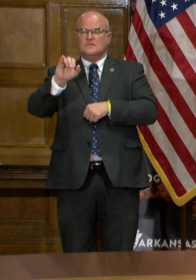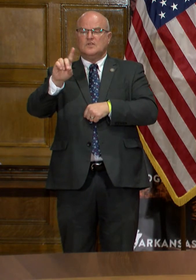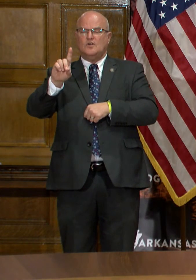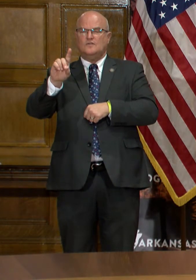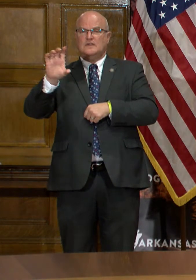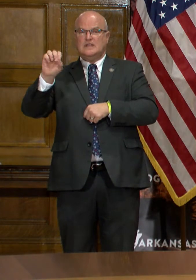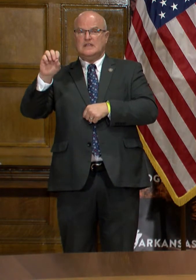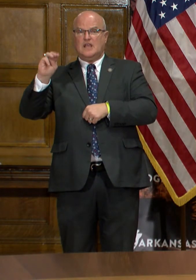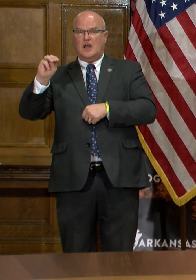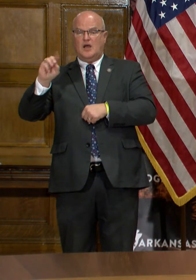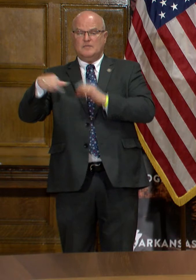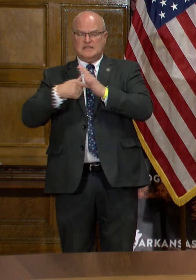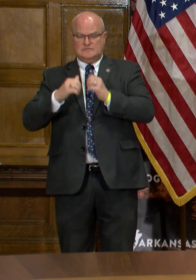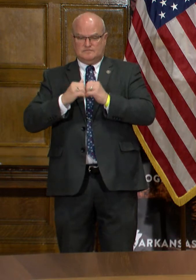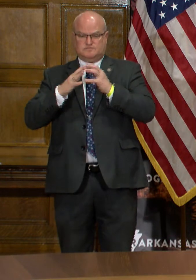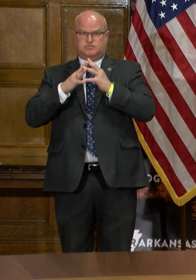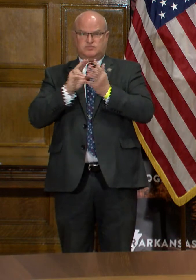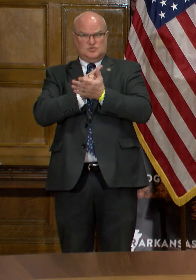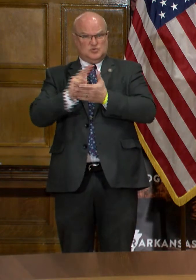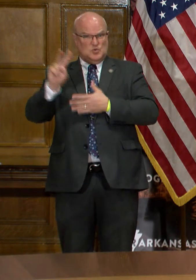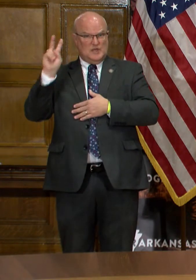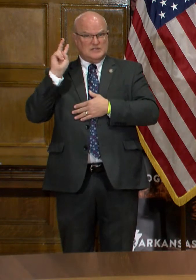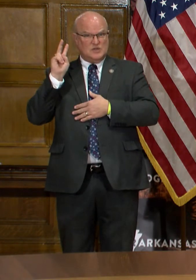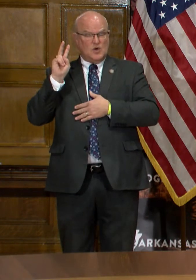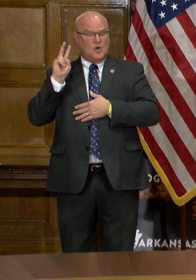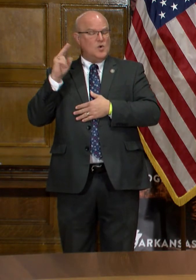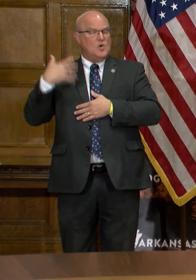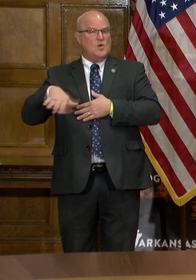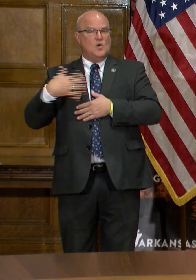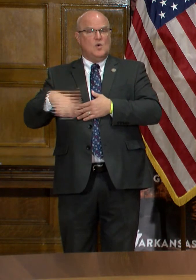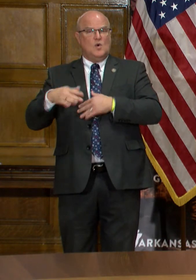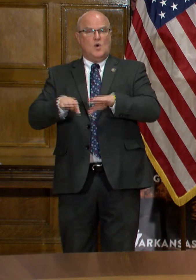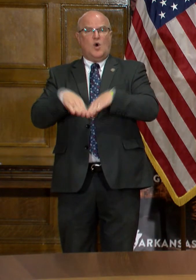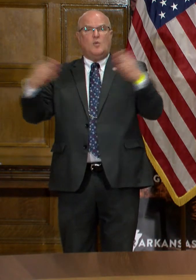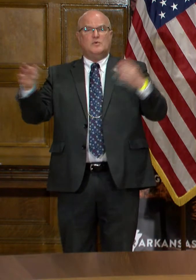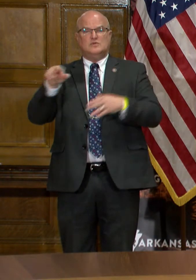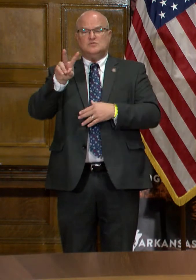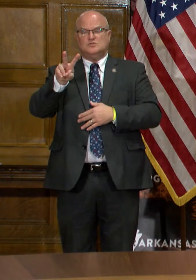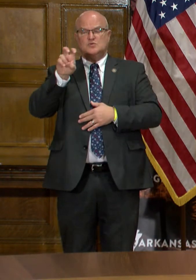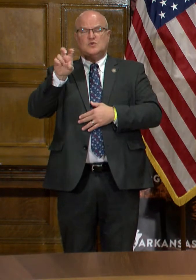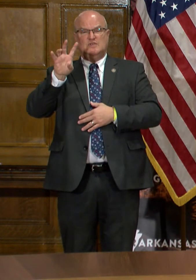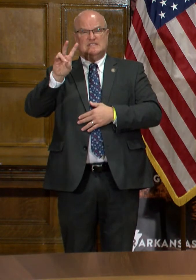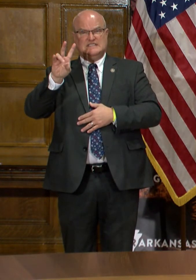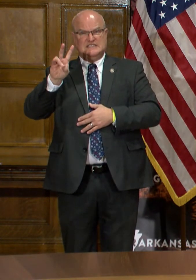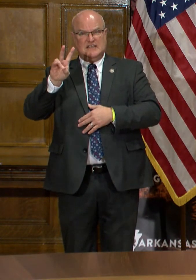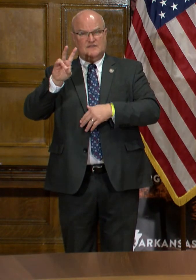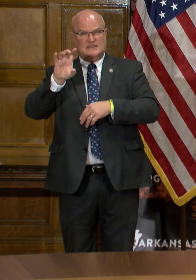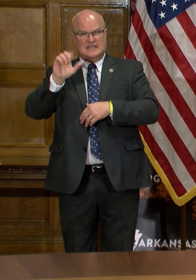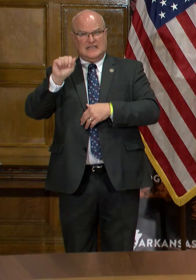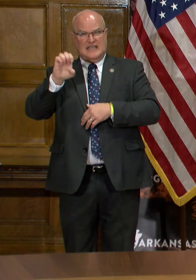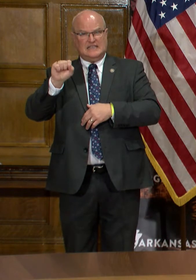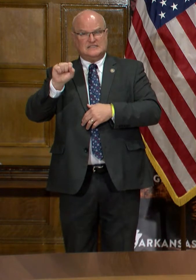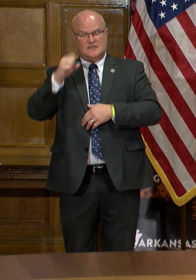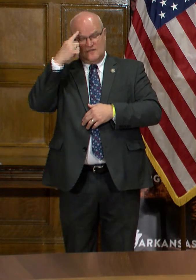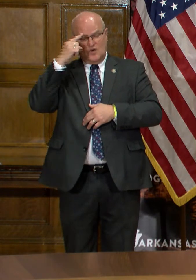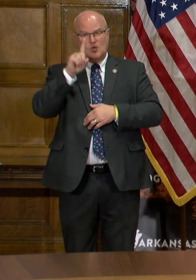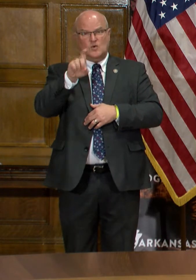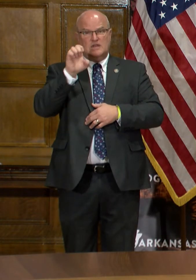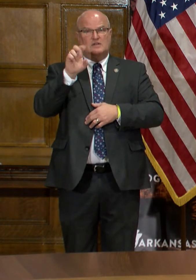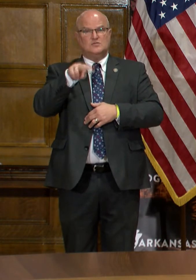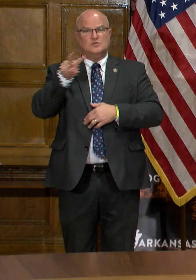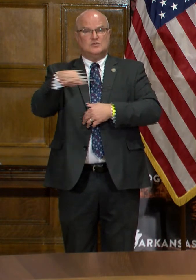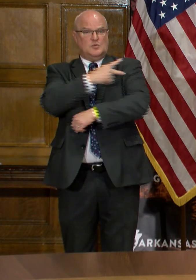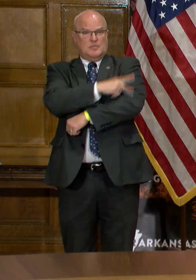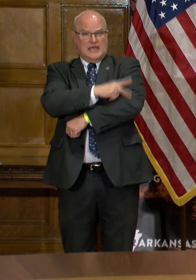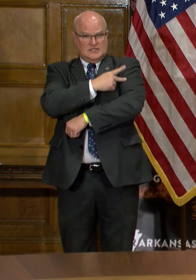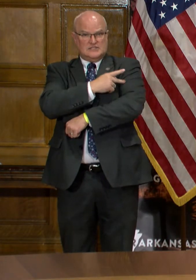this was initiated less than 2 weeks ago, they've opened 207 cases for 122 patients and have been